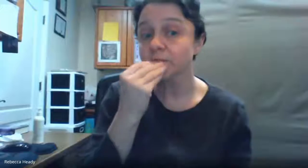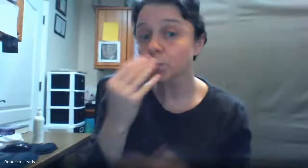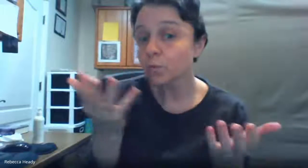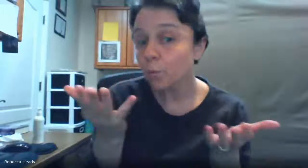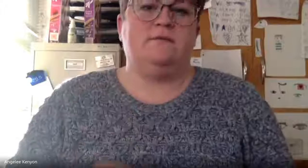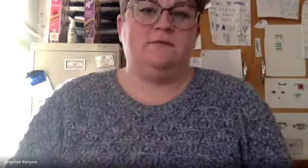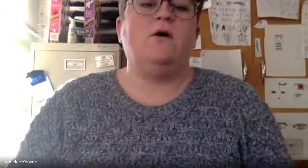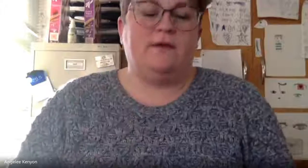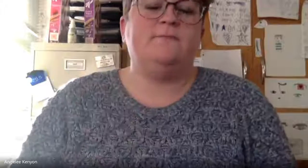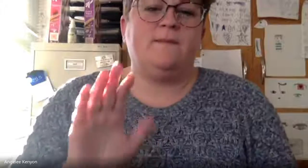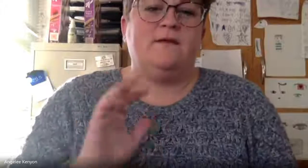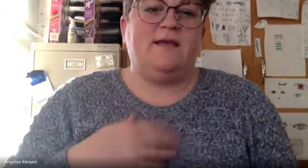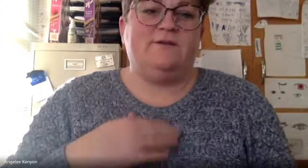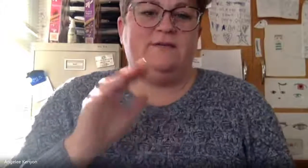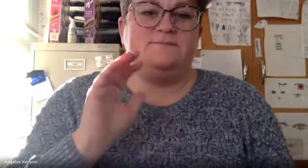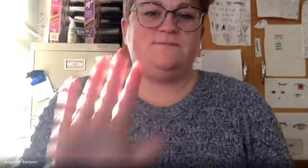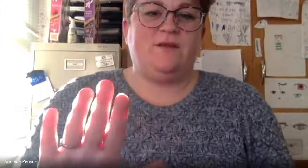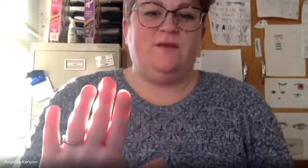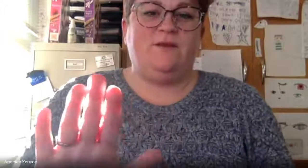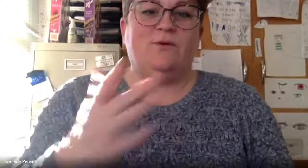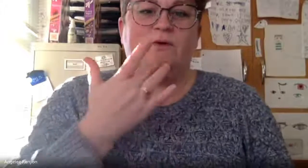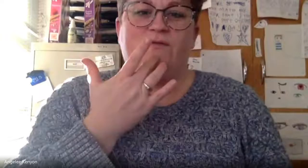Oh, okay. Okay. Ellie.